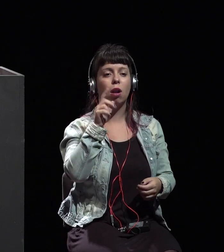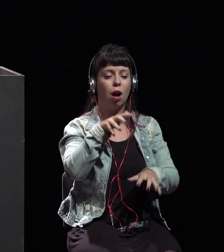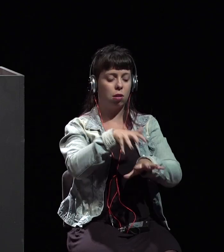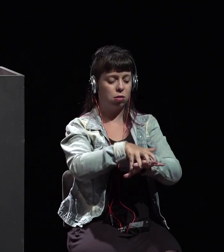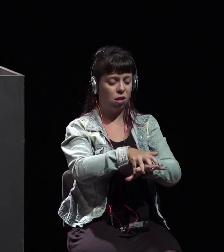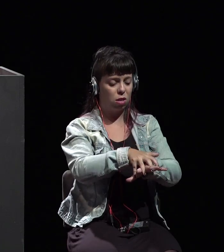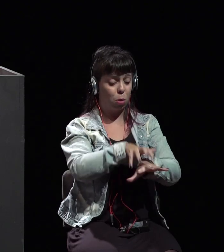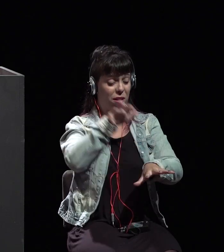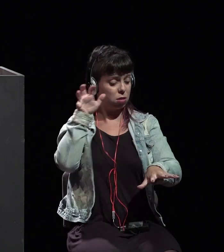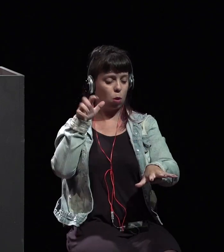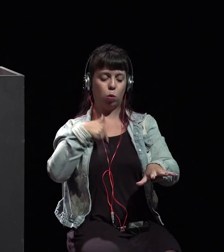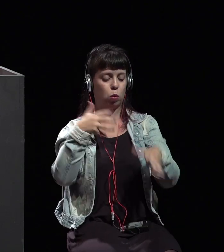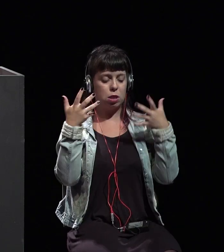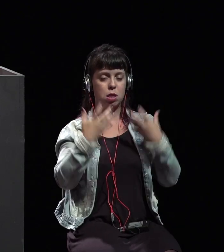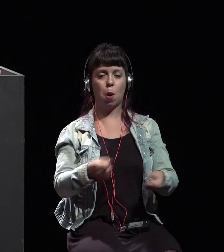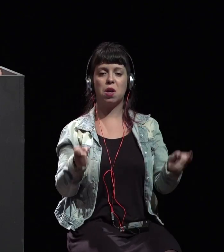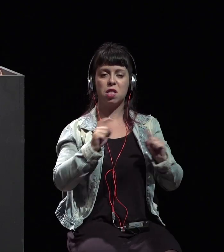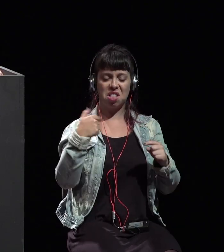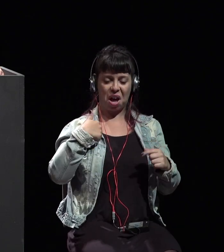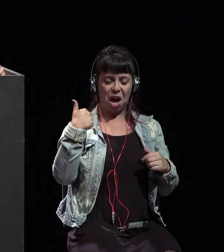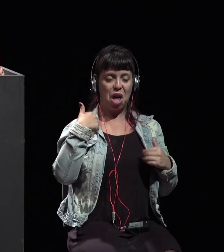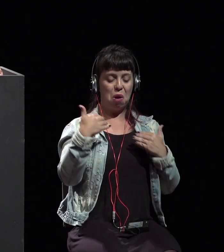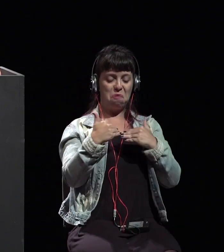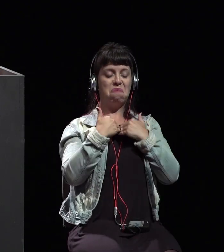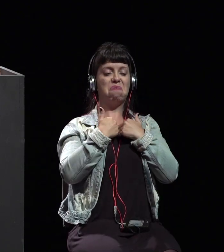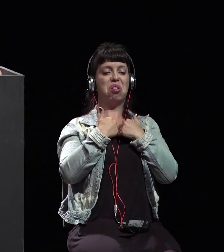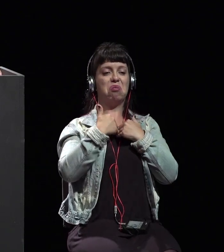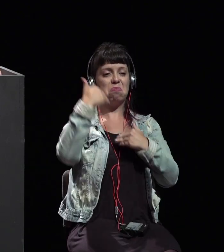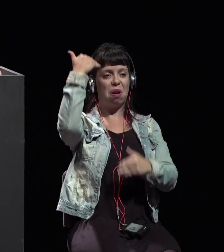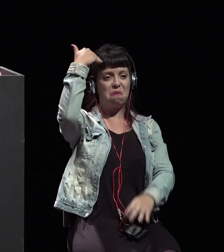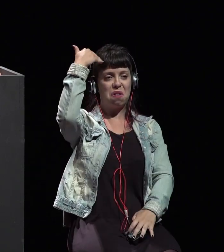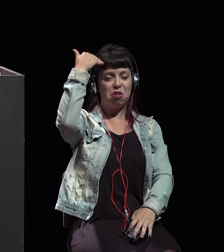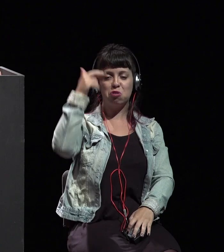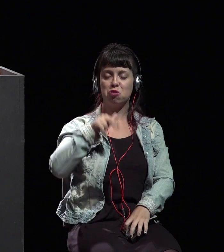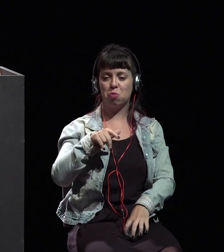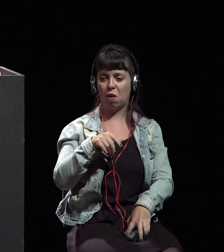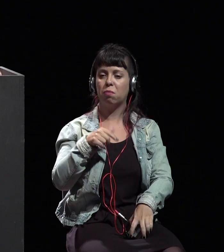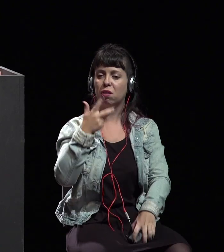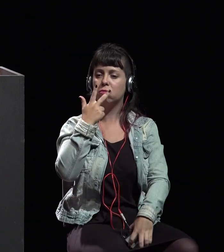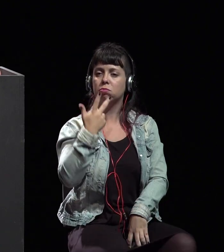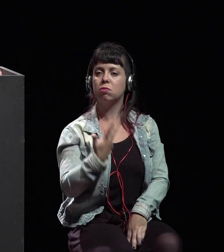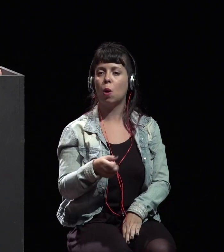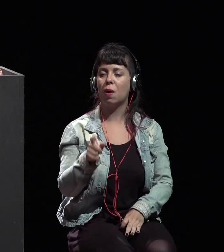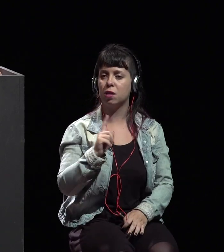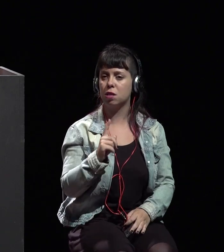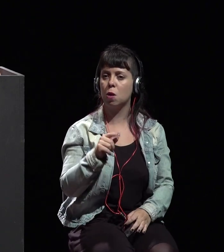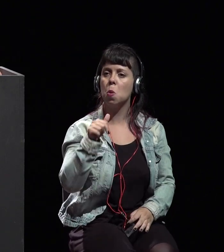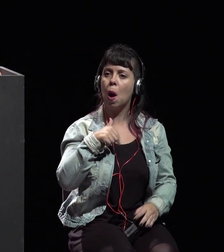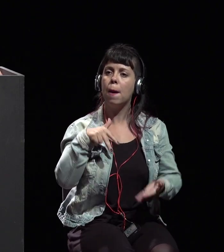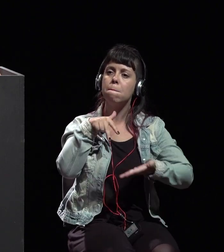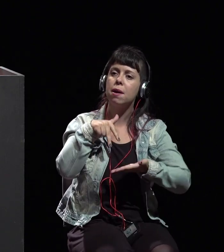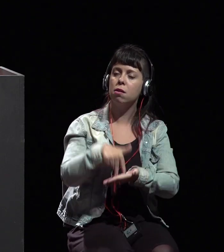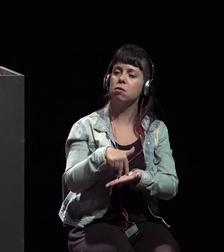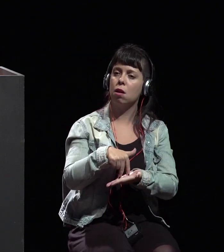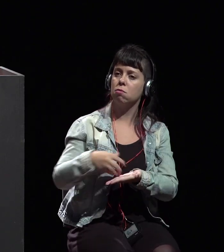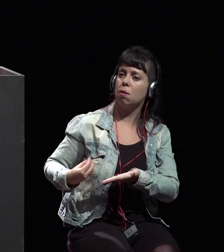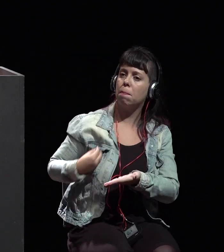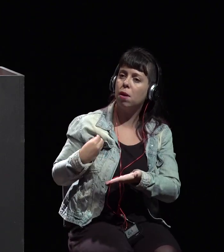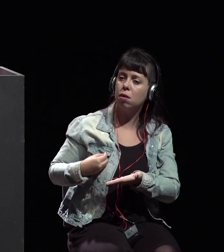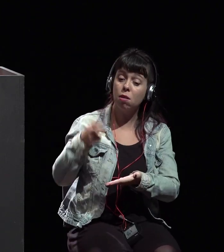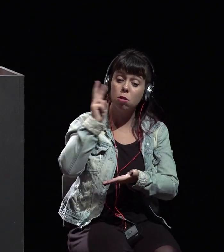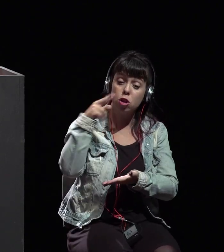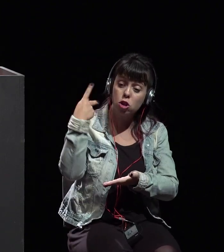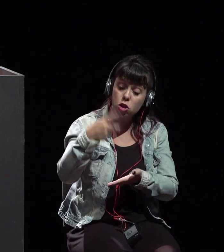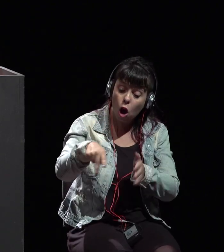audio contributors said that at this moment, when the Hawaiian language was being outlawed by Samuel Chapman Armstrong's father, this was the moment that Hawaiians